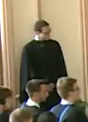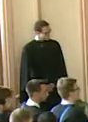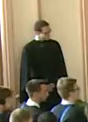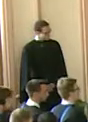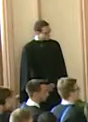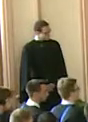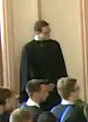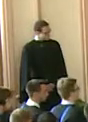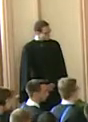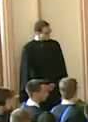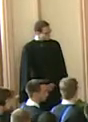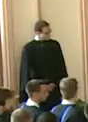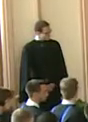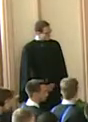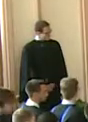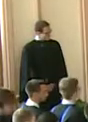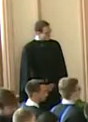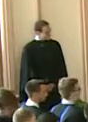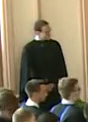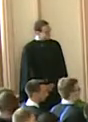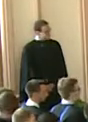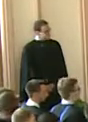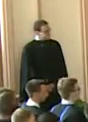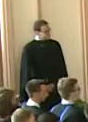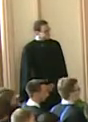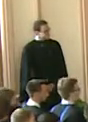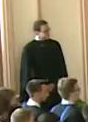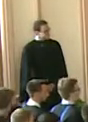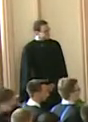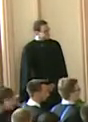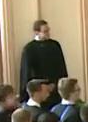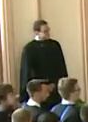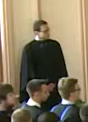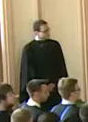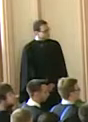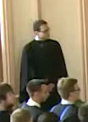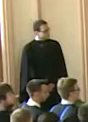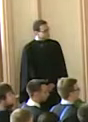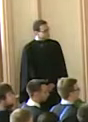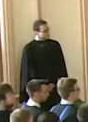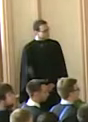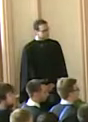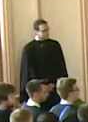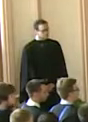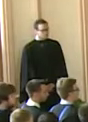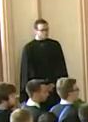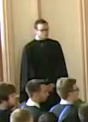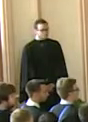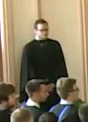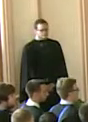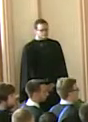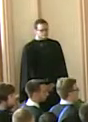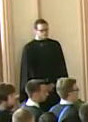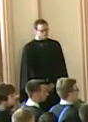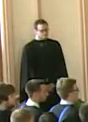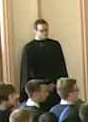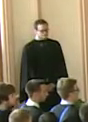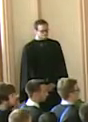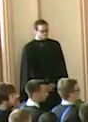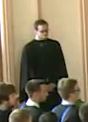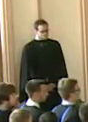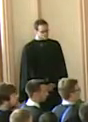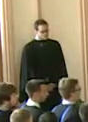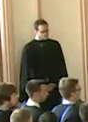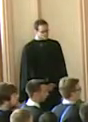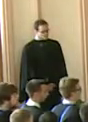their student. We're going to ask you to leave through the side doors, students first, followed by your families. We hope you'll go out, enjoy